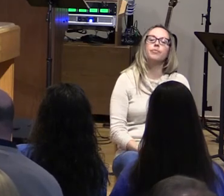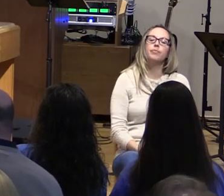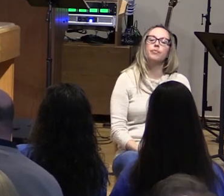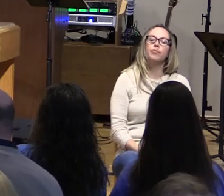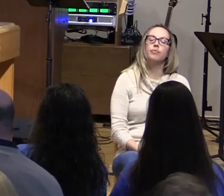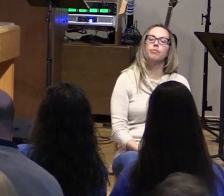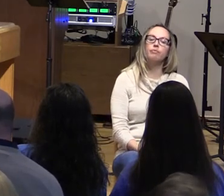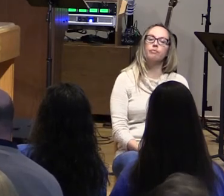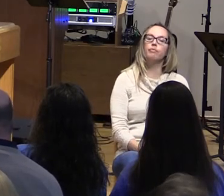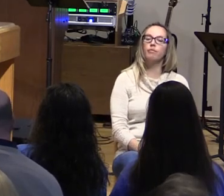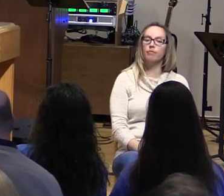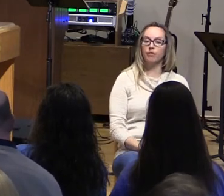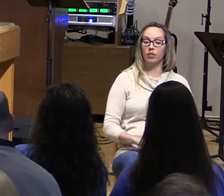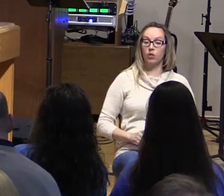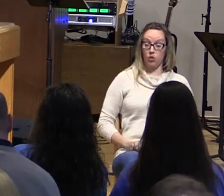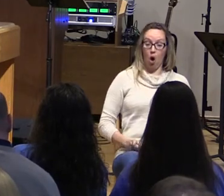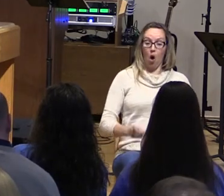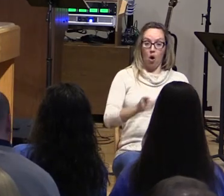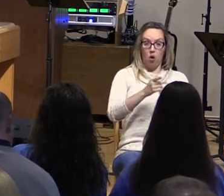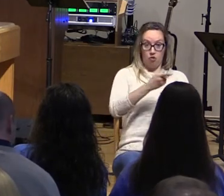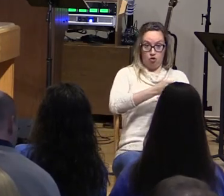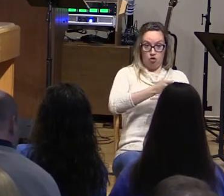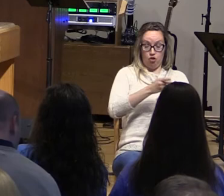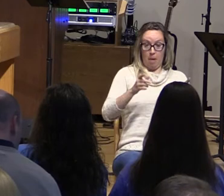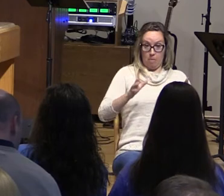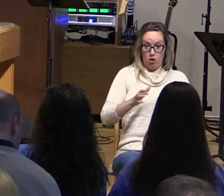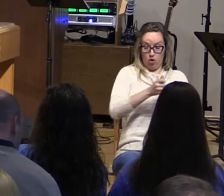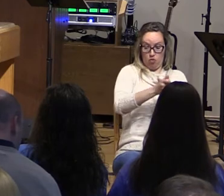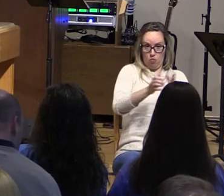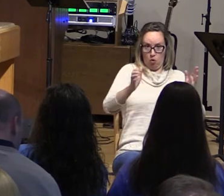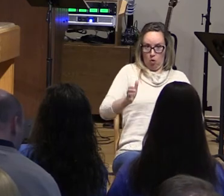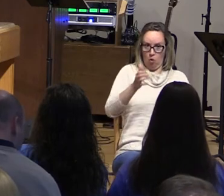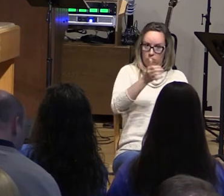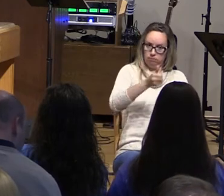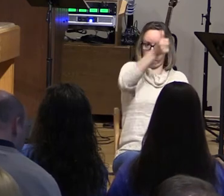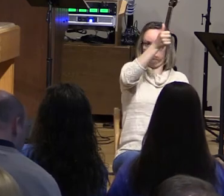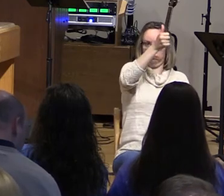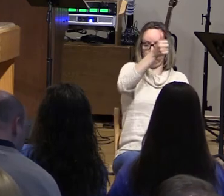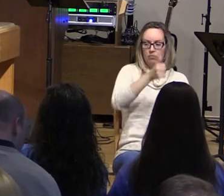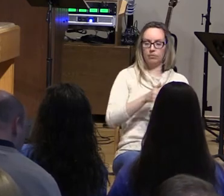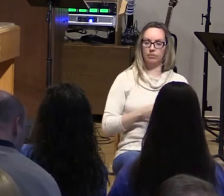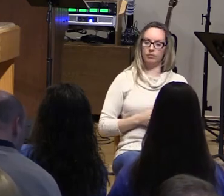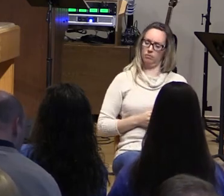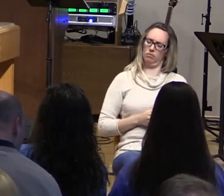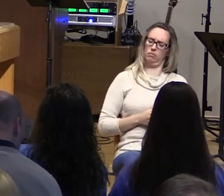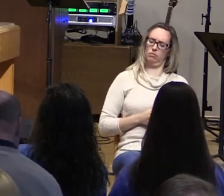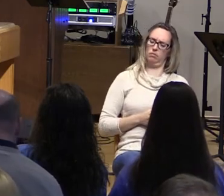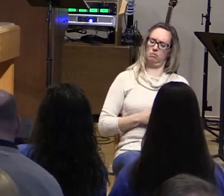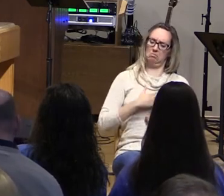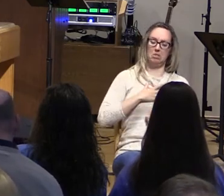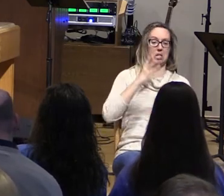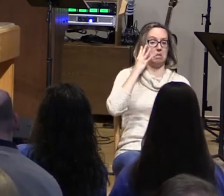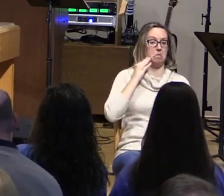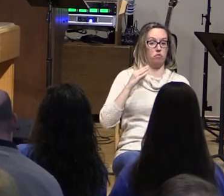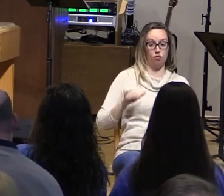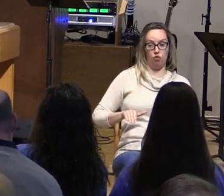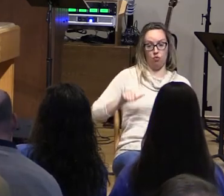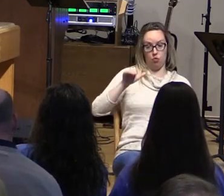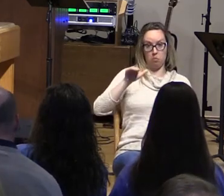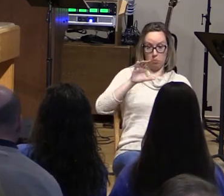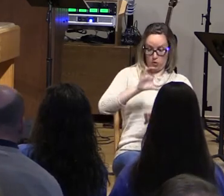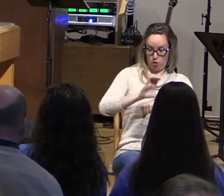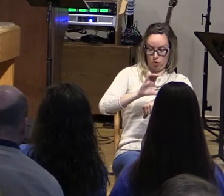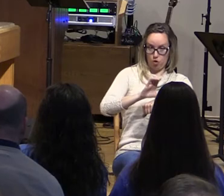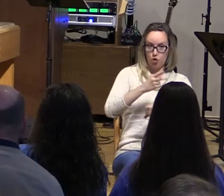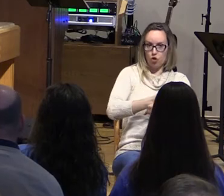this role of the shepherd taking prominence throughout all of this scripture. And for me, I don't know about you, but I grew up in church where